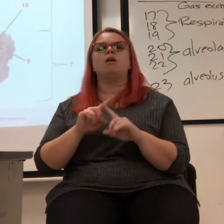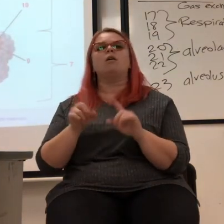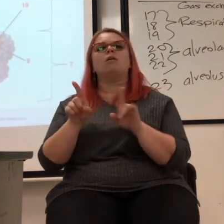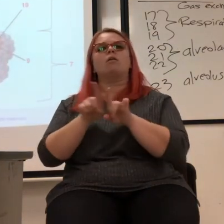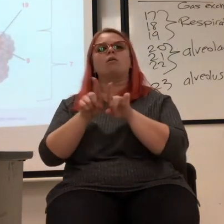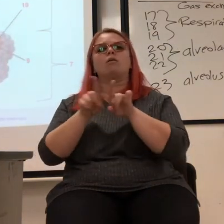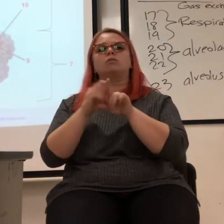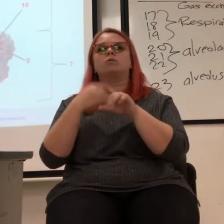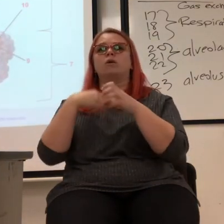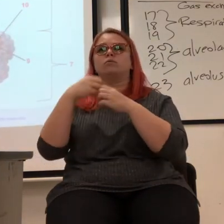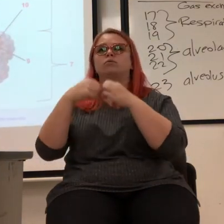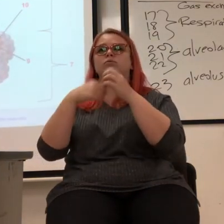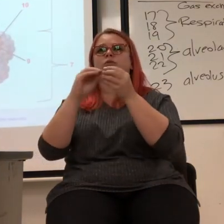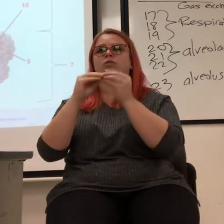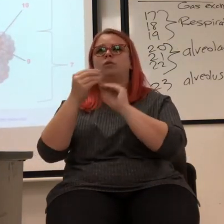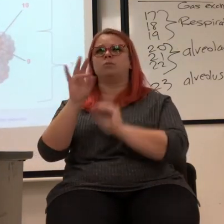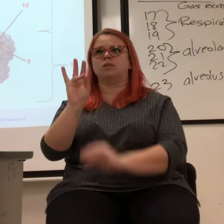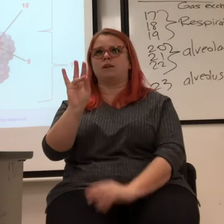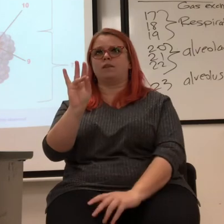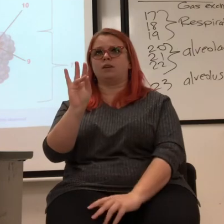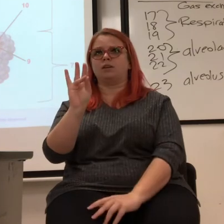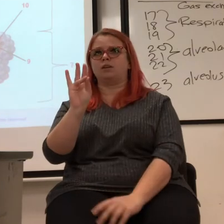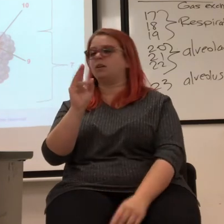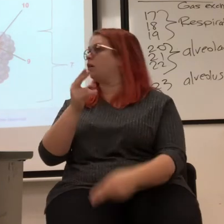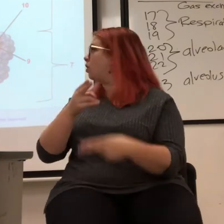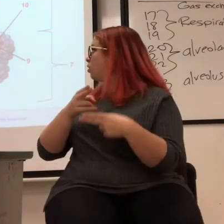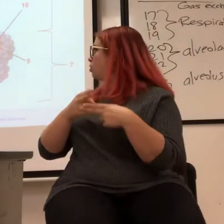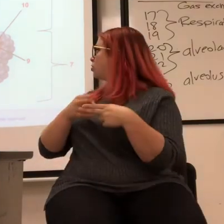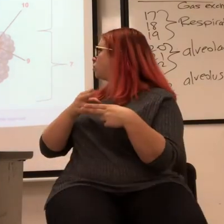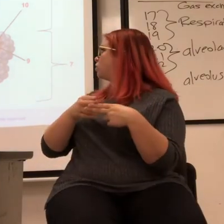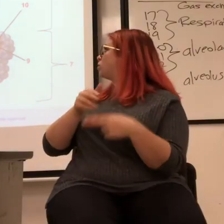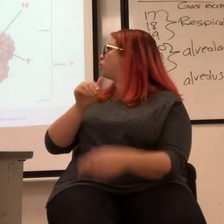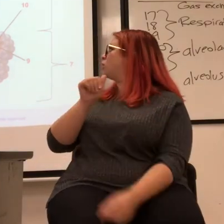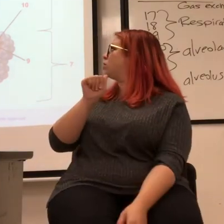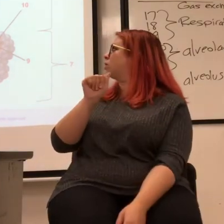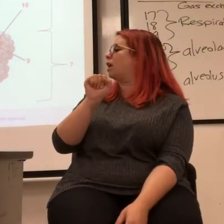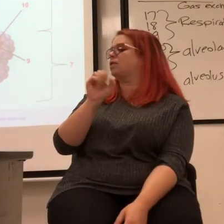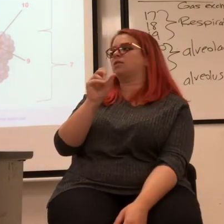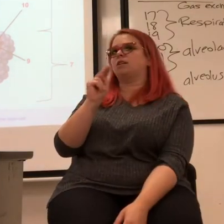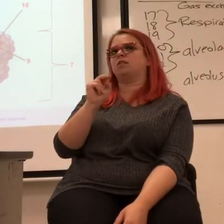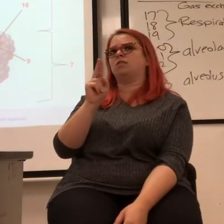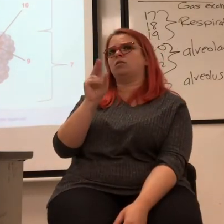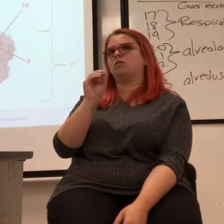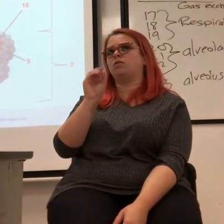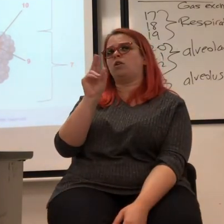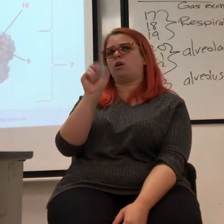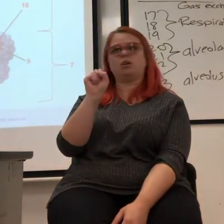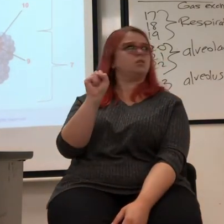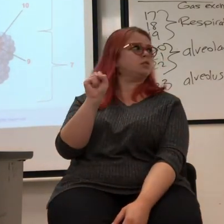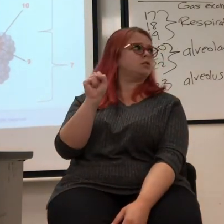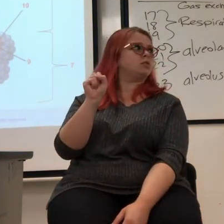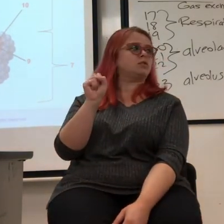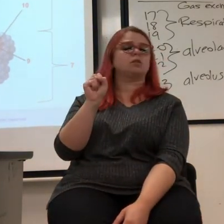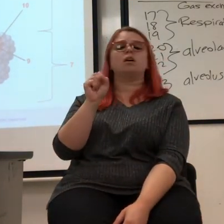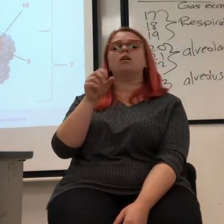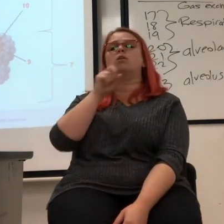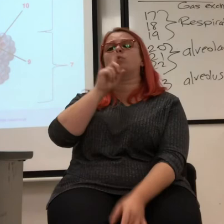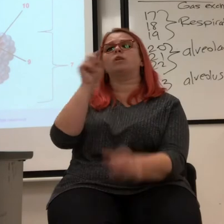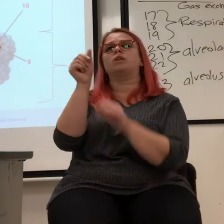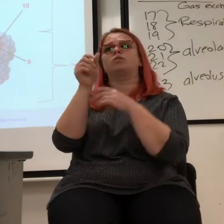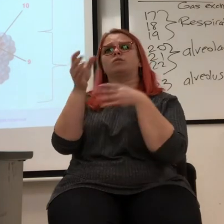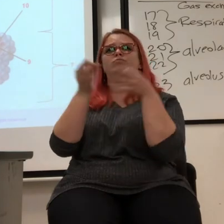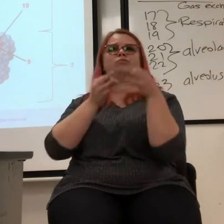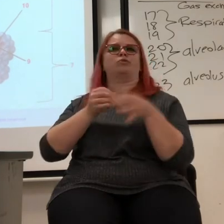they call structure number 7 asinus. I didn't put it in my list there, but basically they're just describing the shape